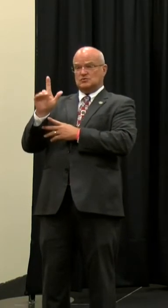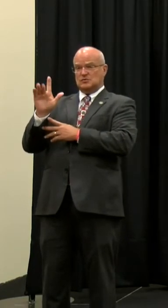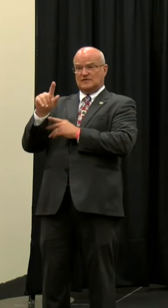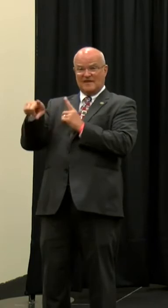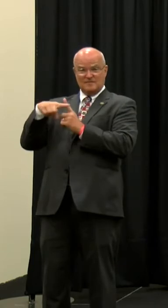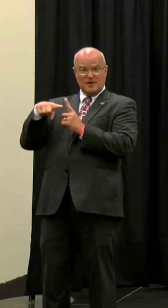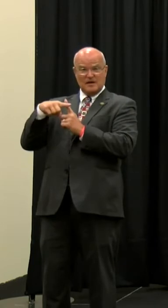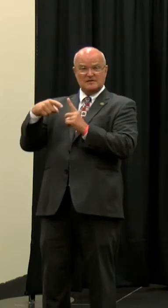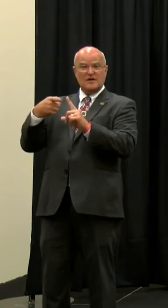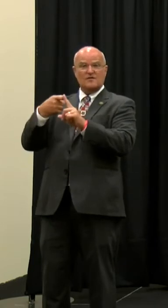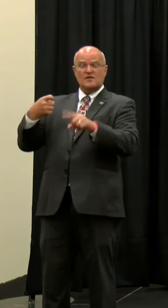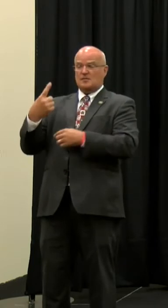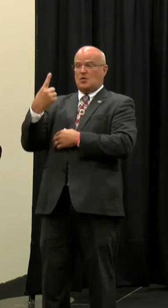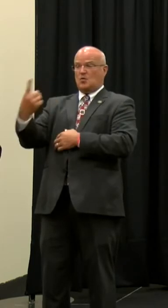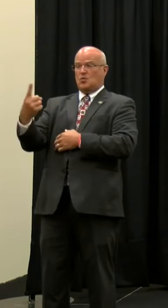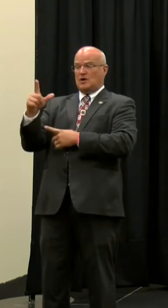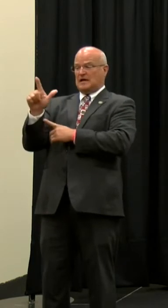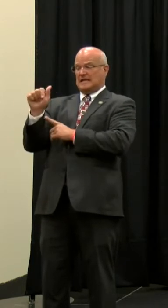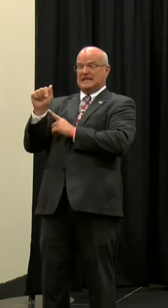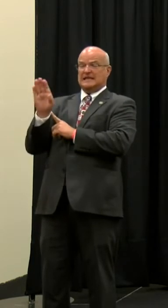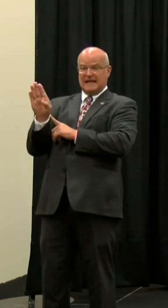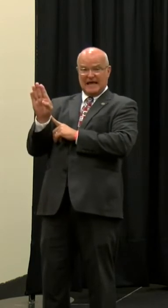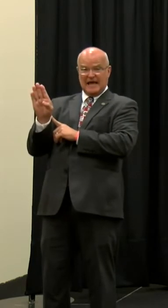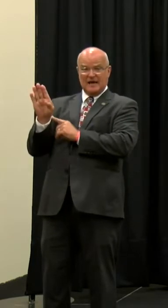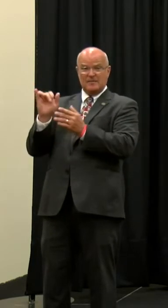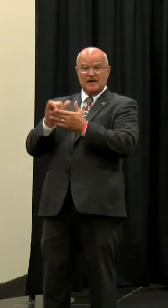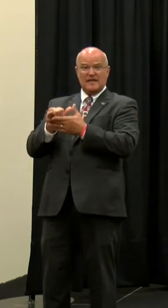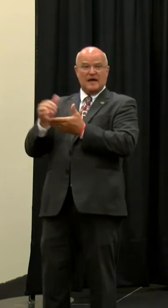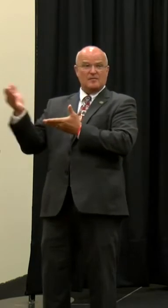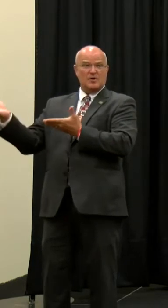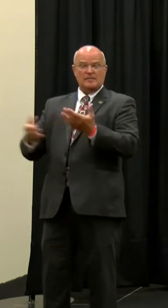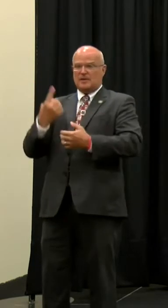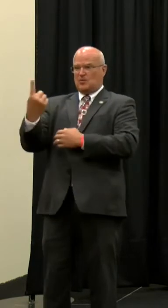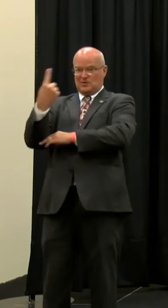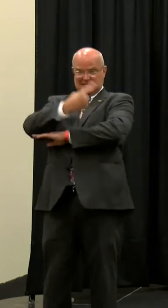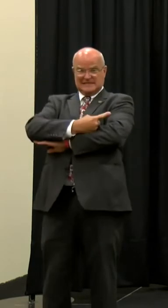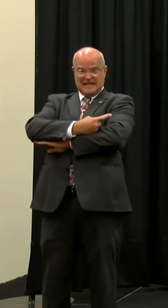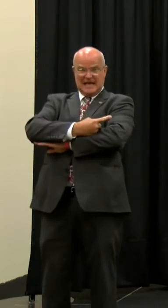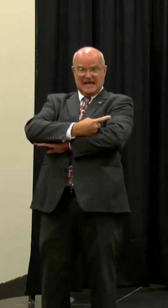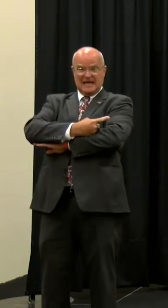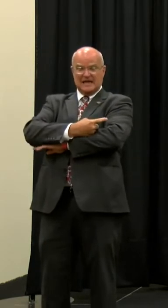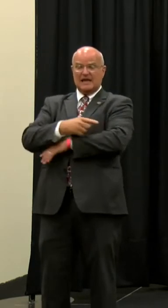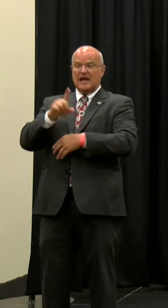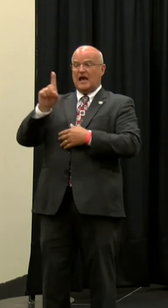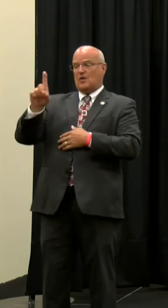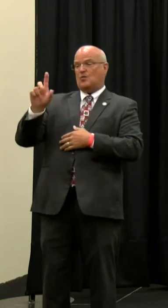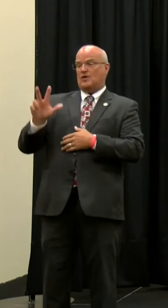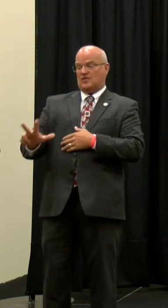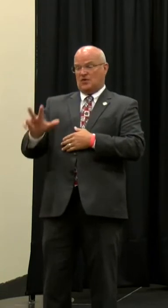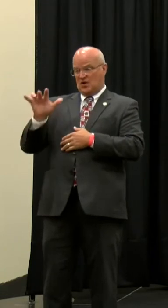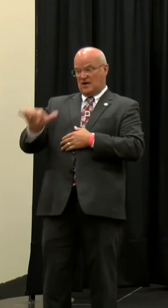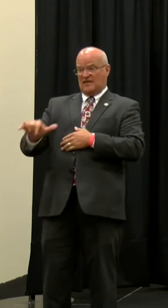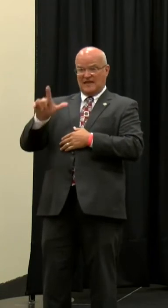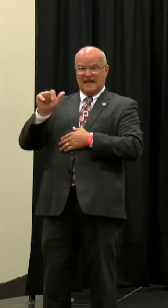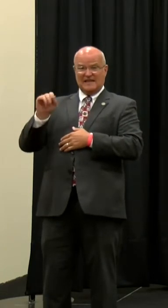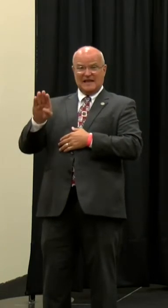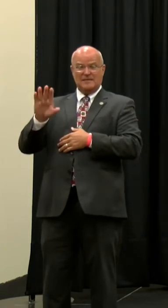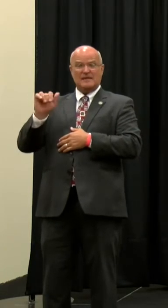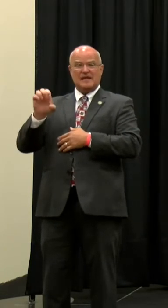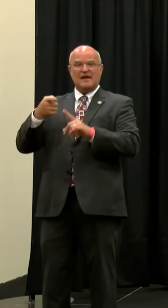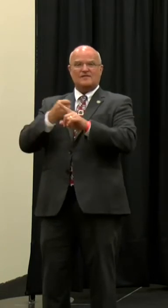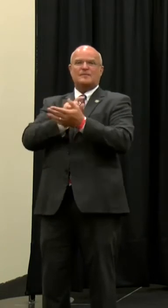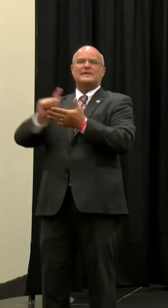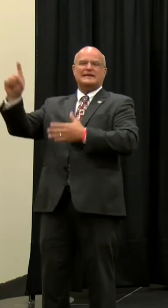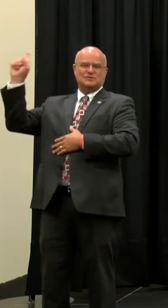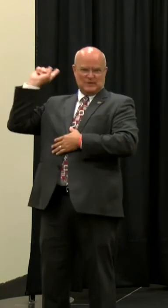225 positives came from one lab that brought them in one day, and 1/3 from that lab, the cases were